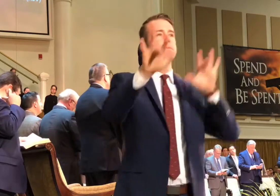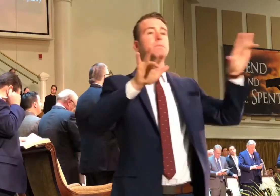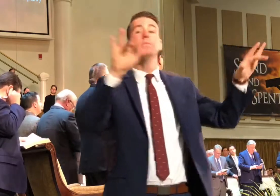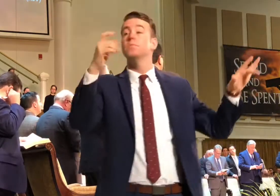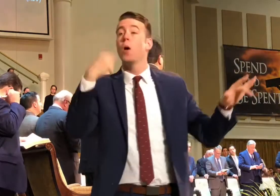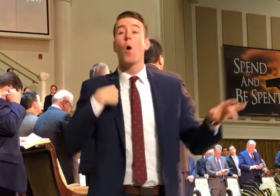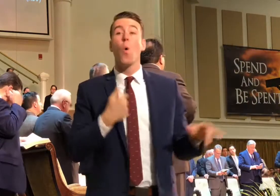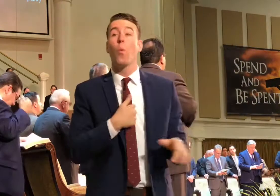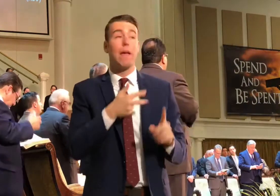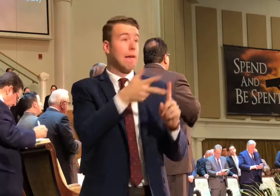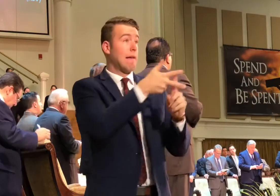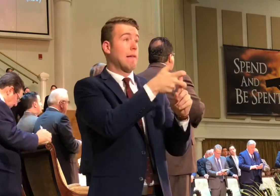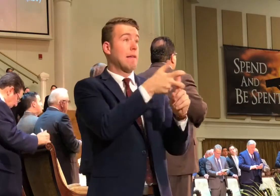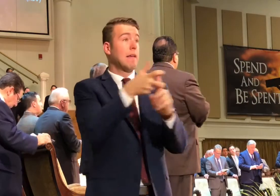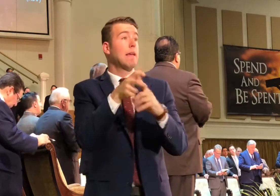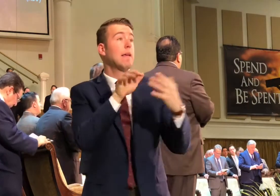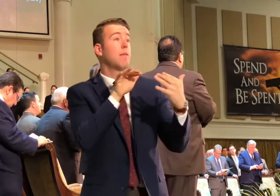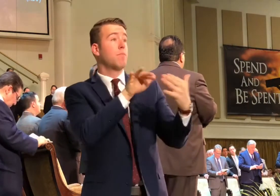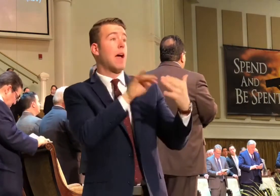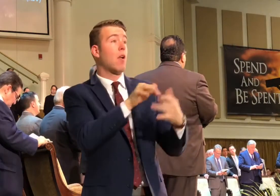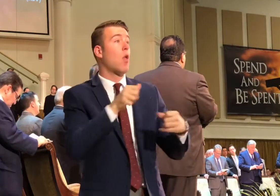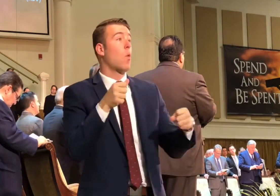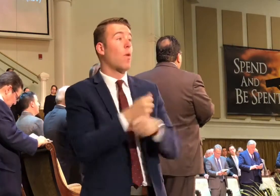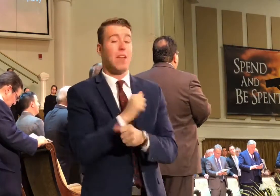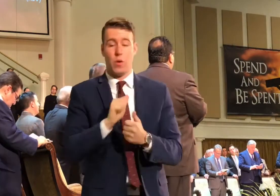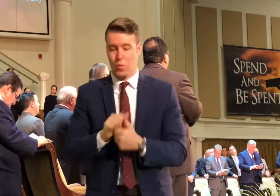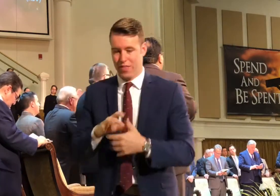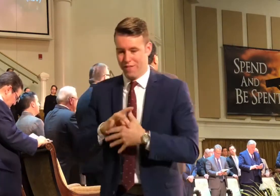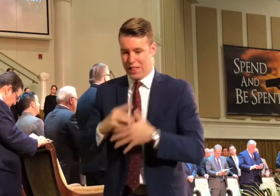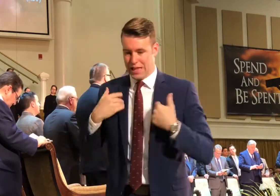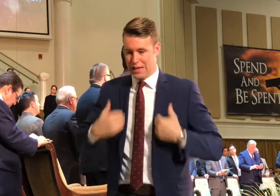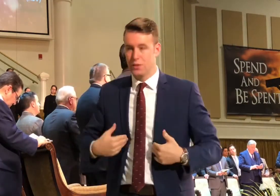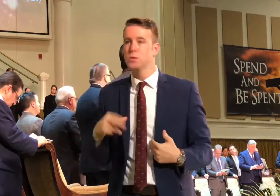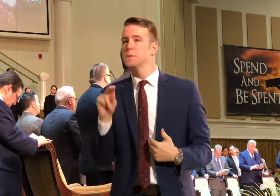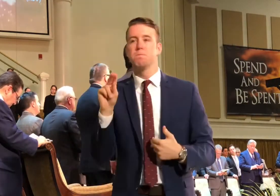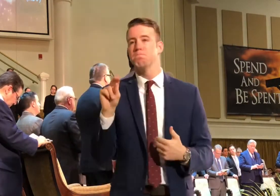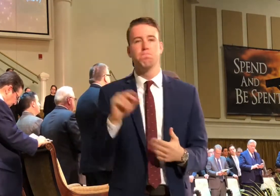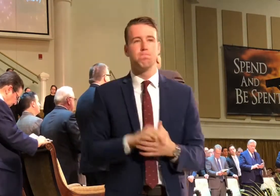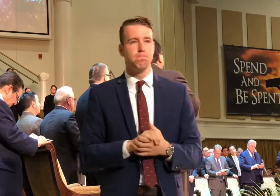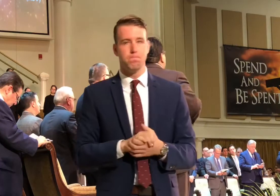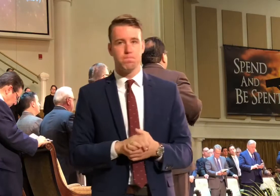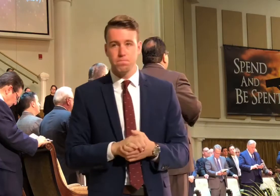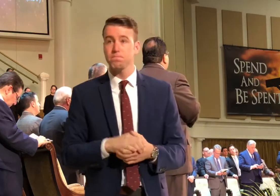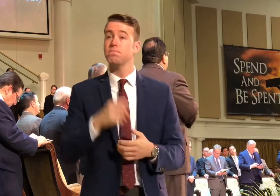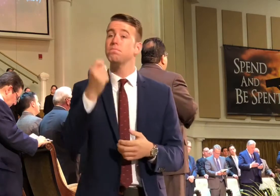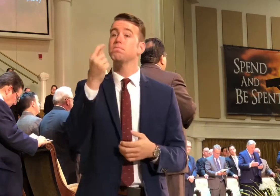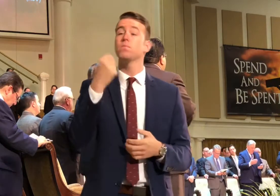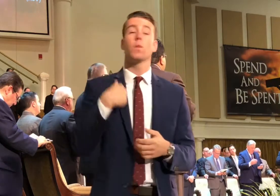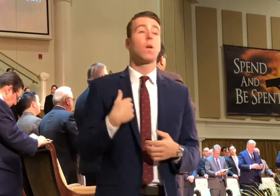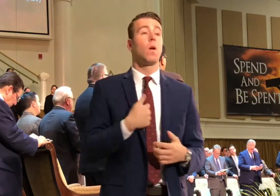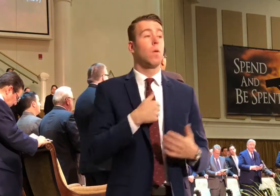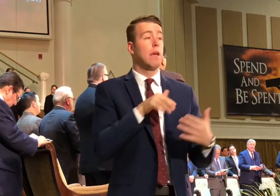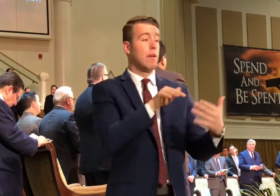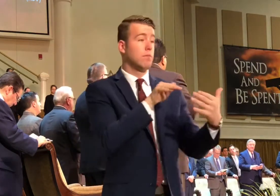We're not going to win these battles by flesh. Nope. We're not going